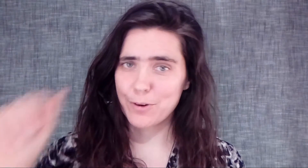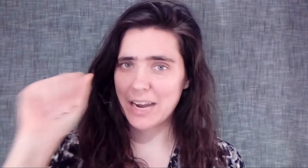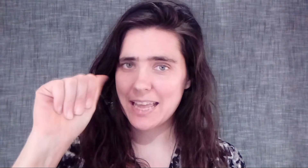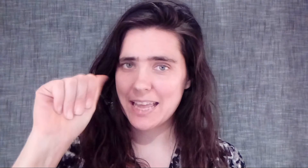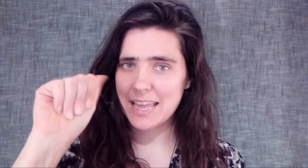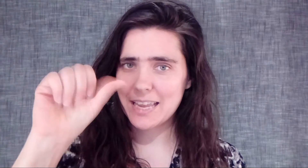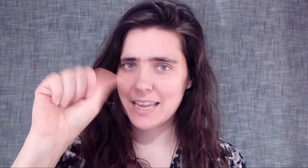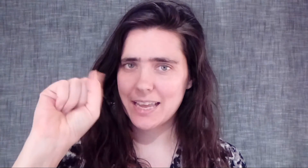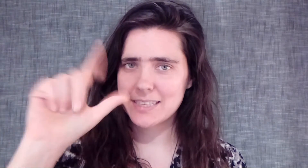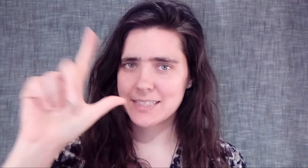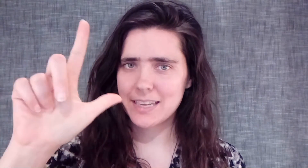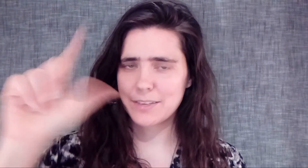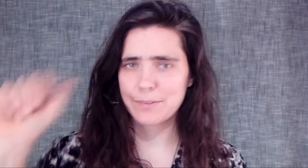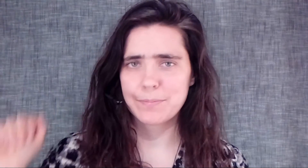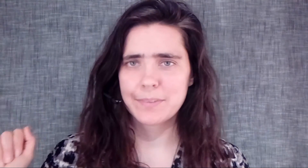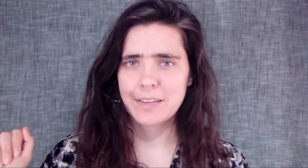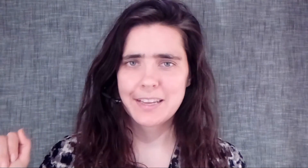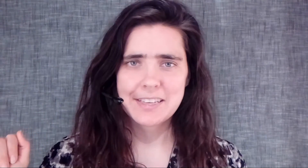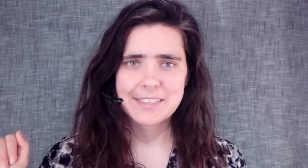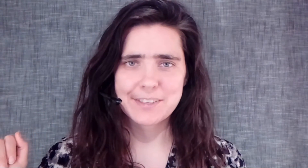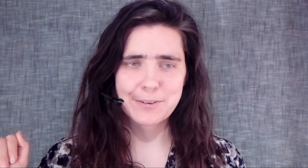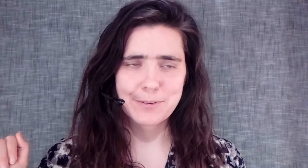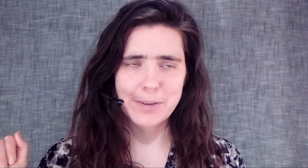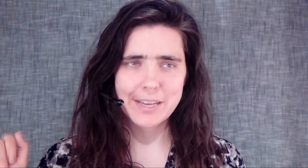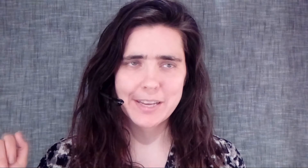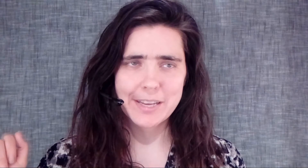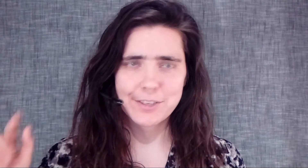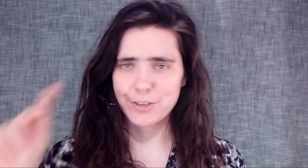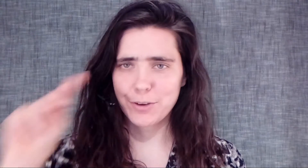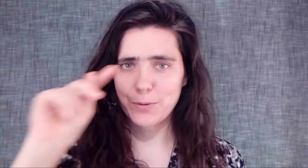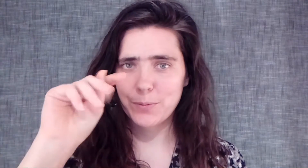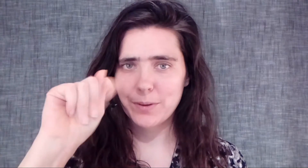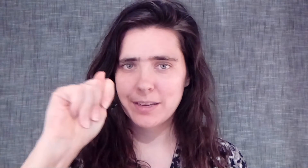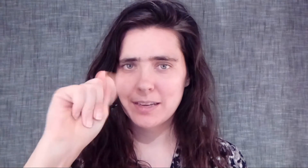for ASL. So we can show